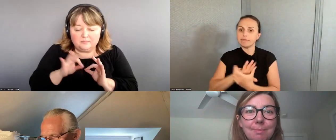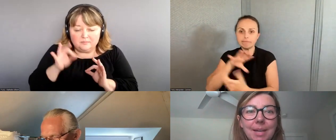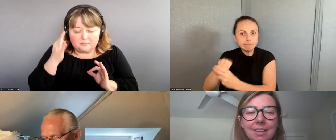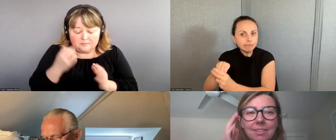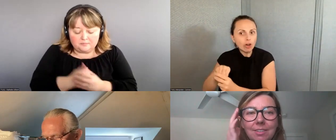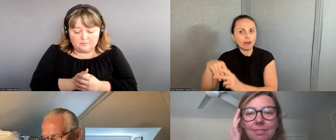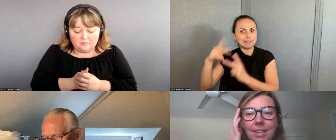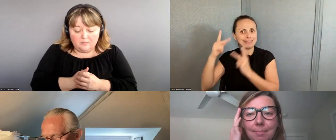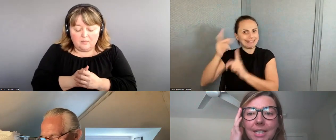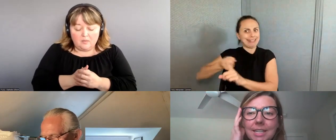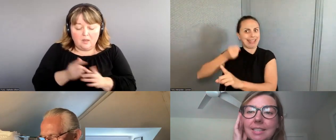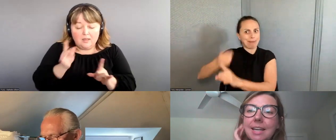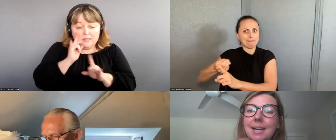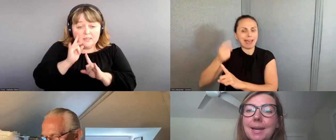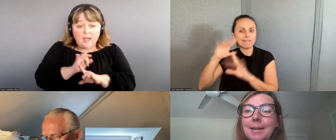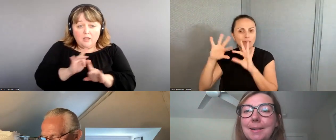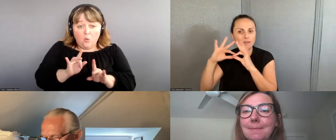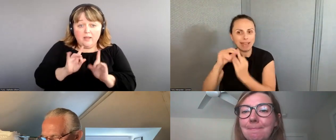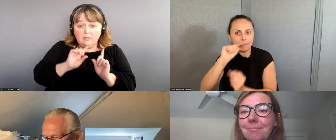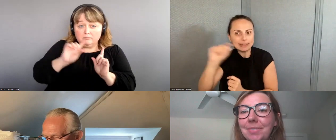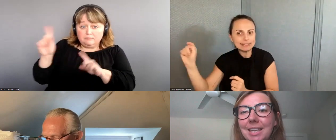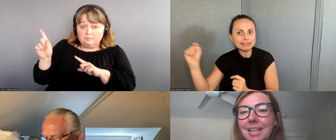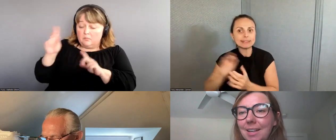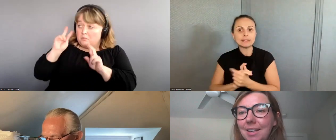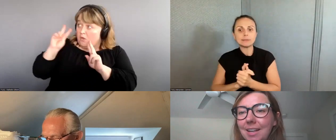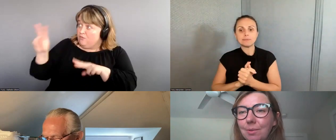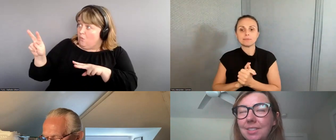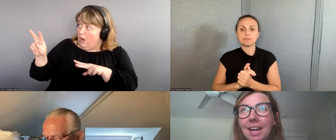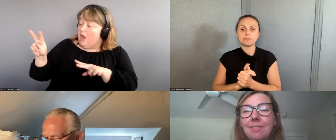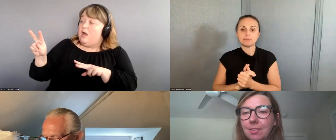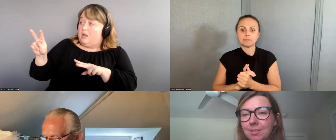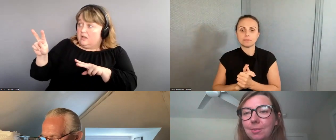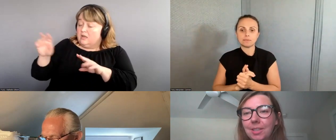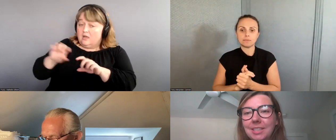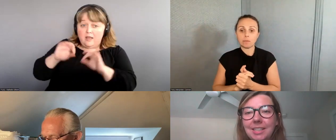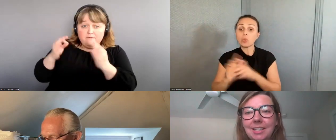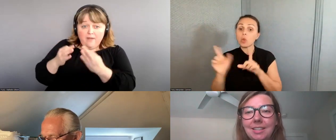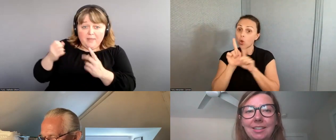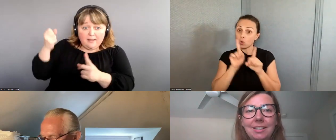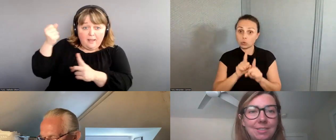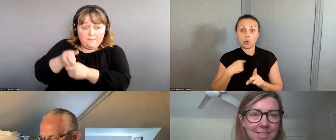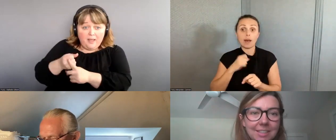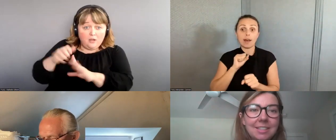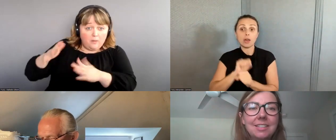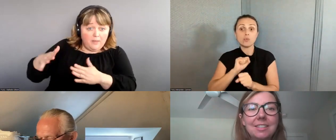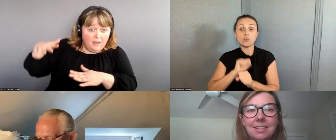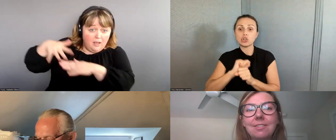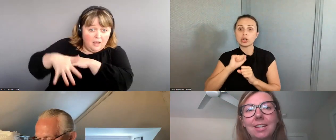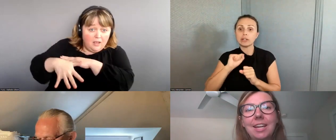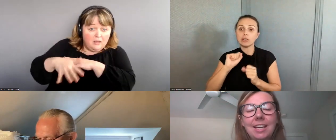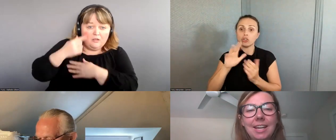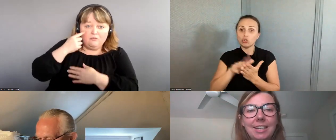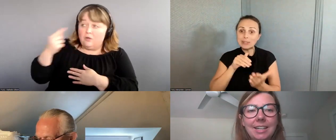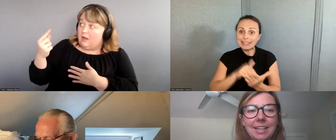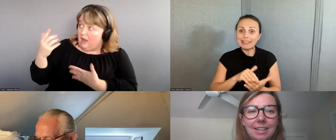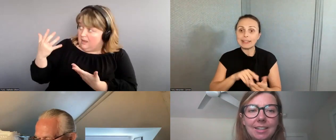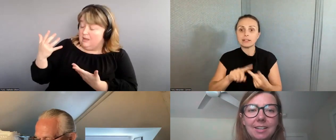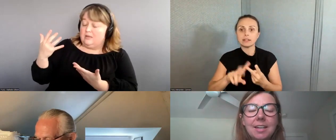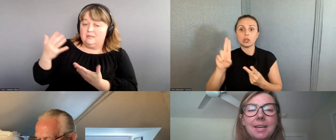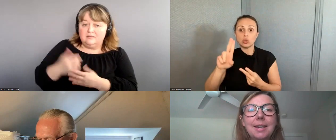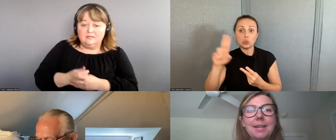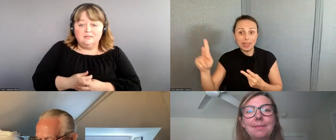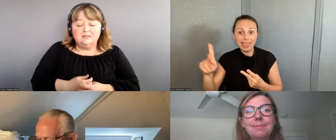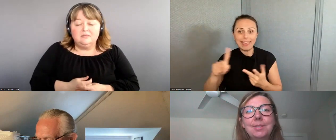the impact on families. I have also worked in New Zealand, the UK, and